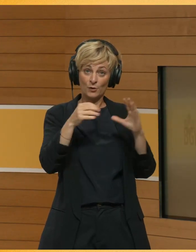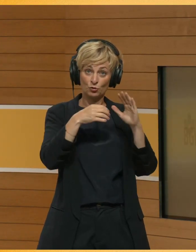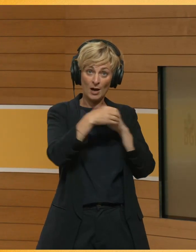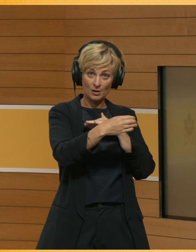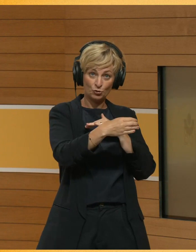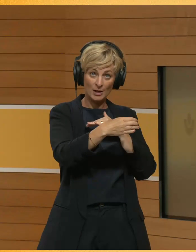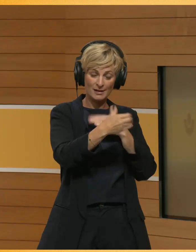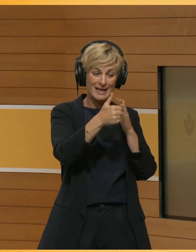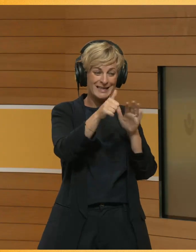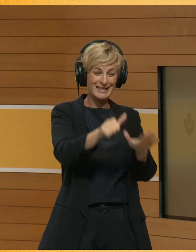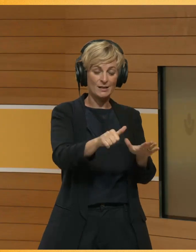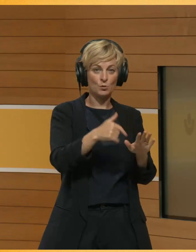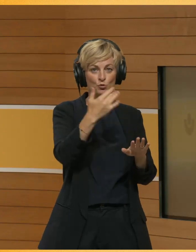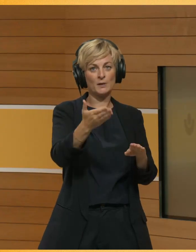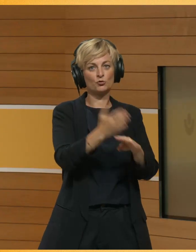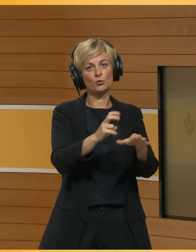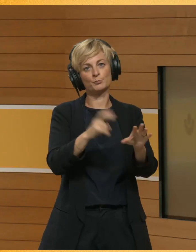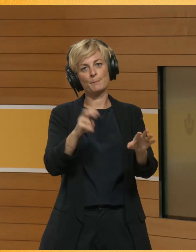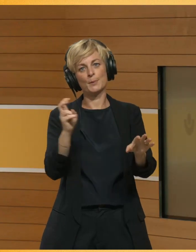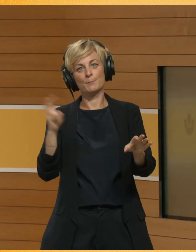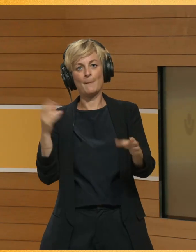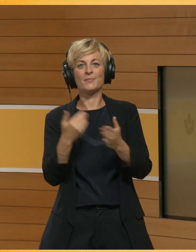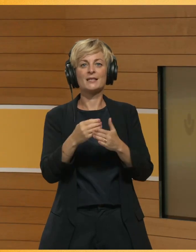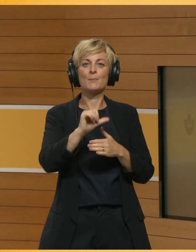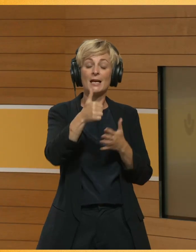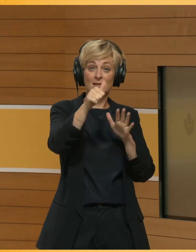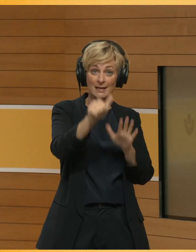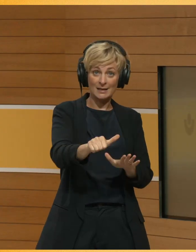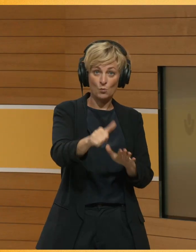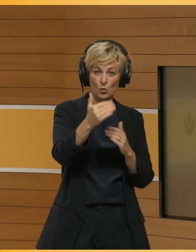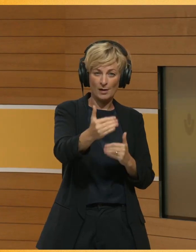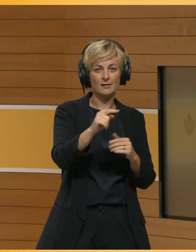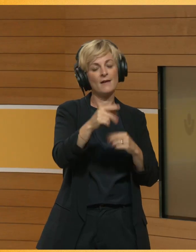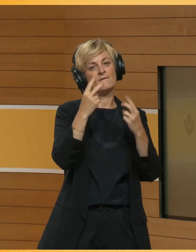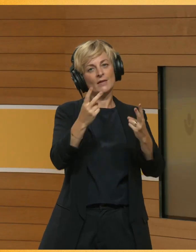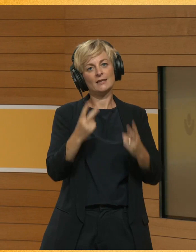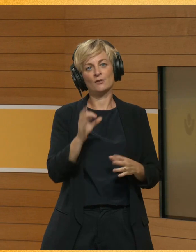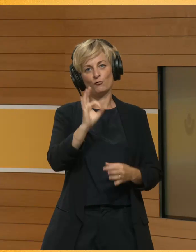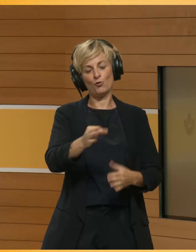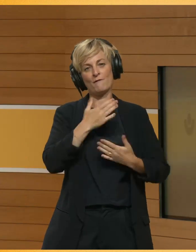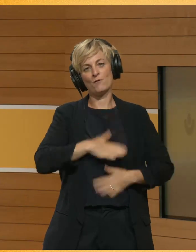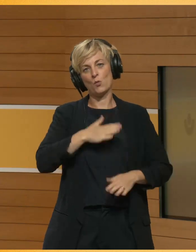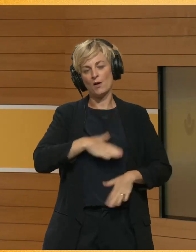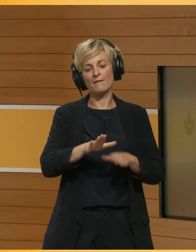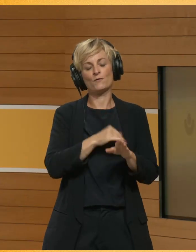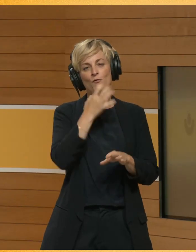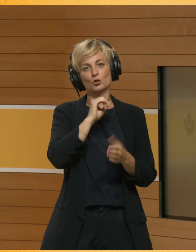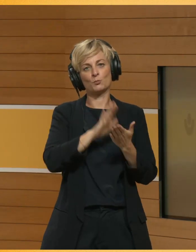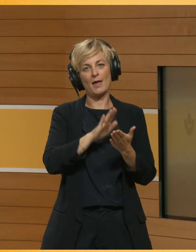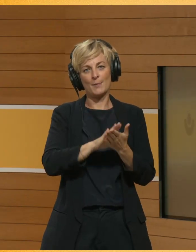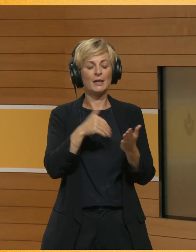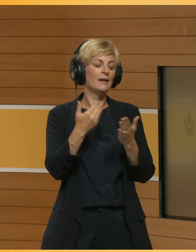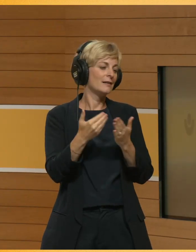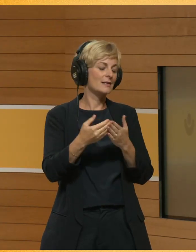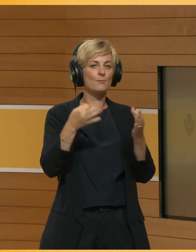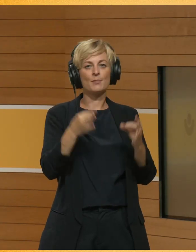this onboarding or welcoming culture at our organization. And we set up a little interprofessional working group,